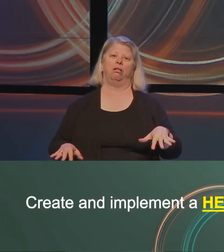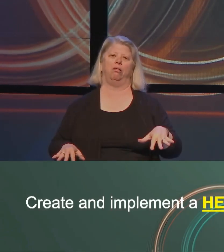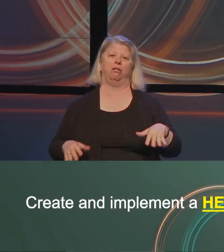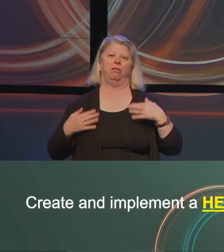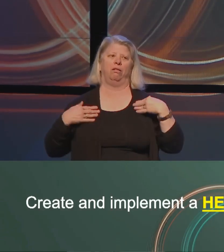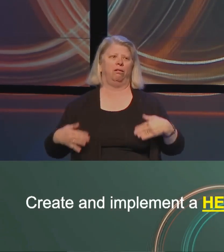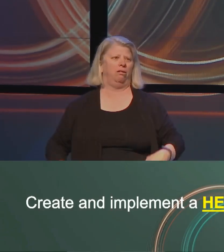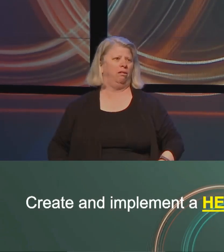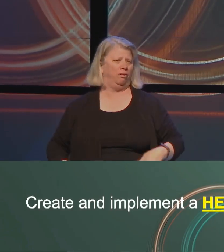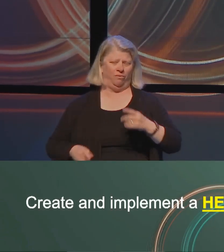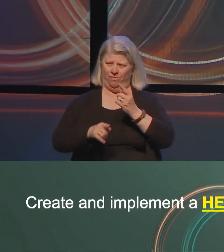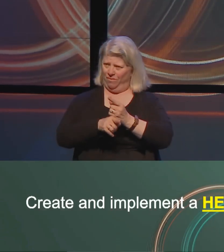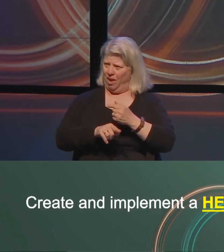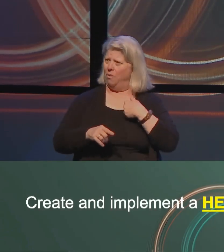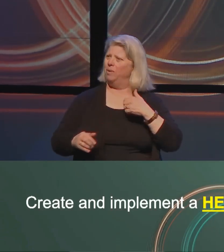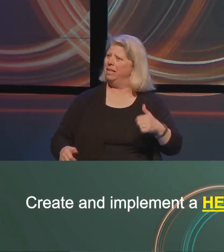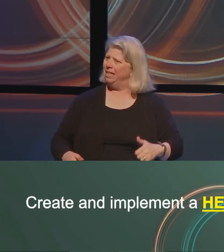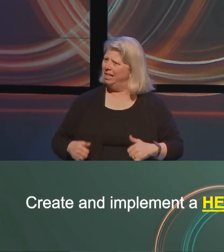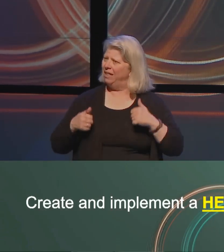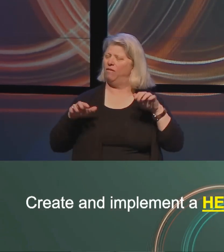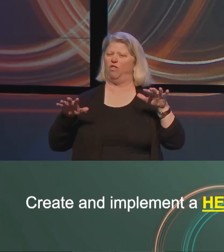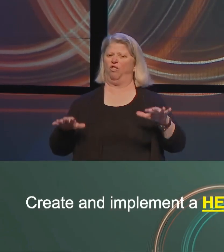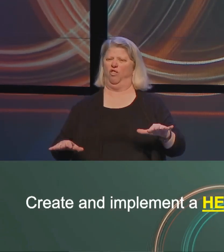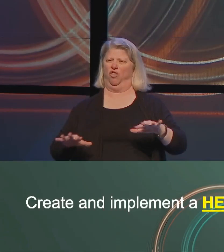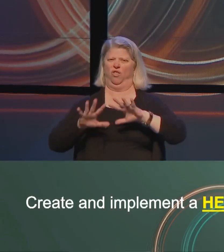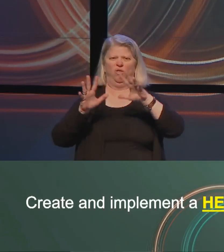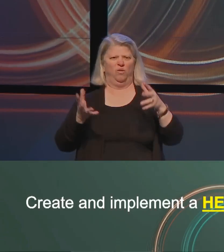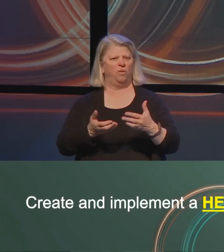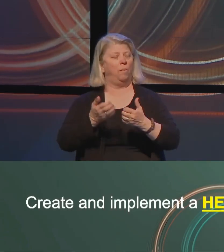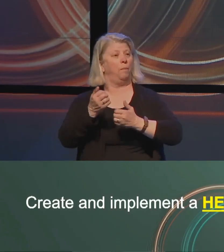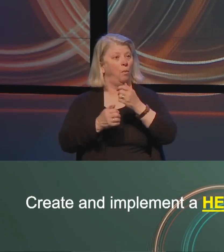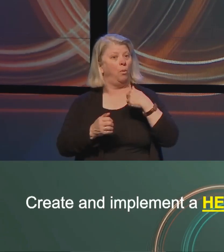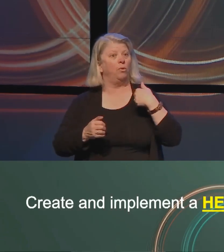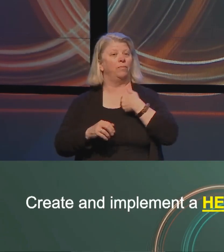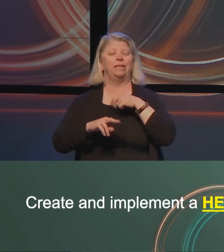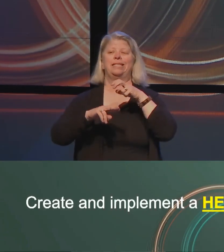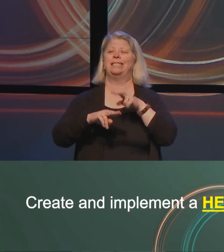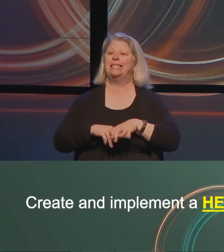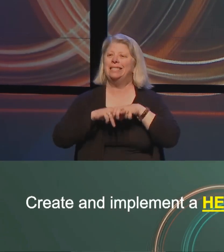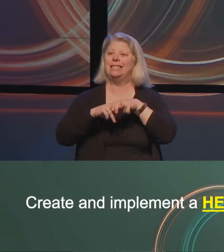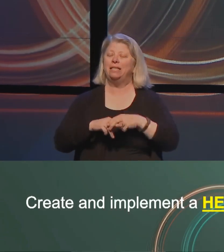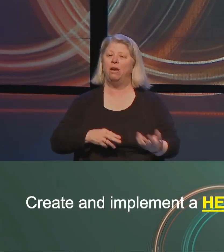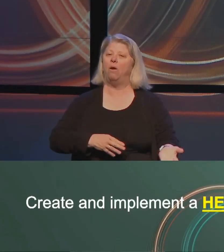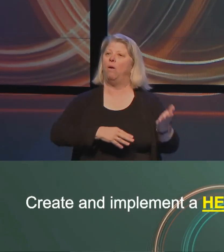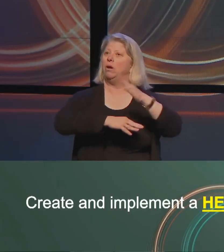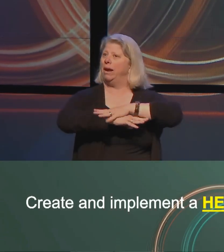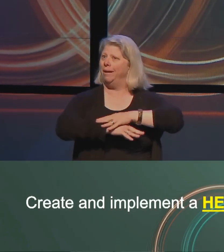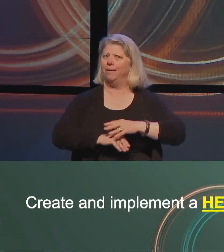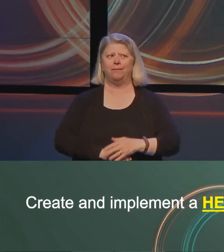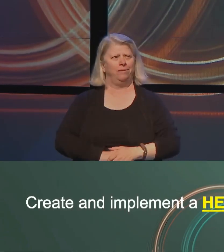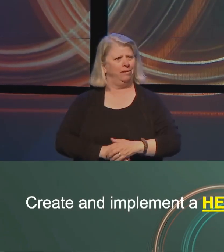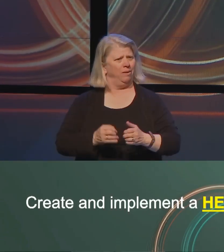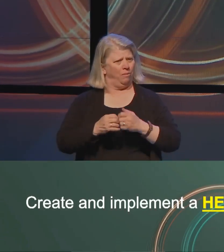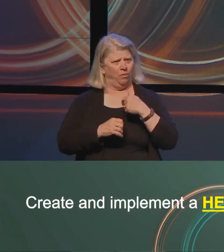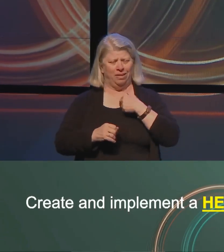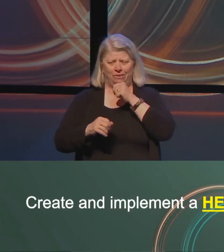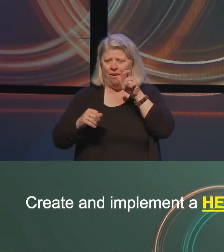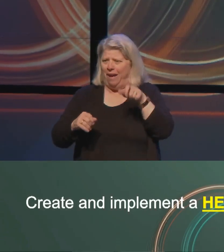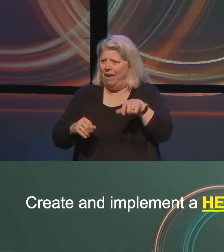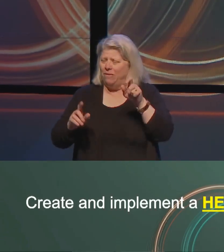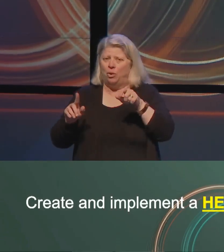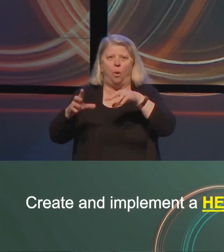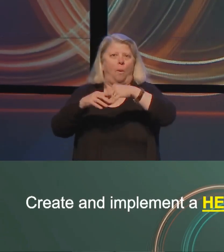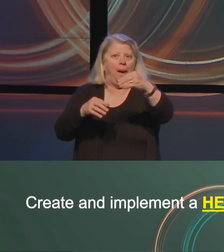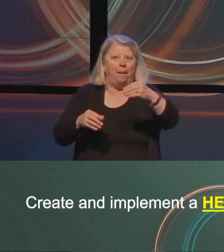creatures, right? We live in a sedentary world. Most of us sit the majority of the day. Most of us don't have to go